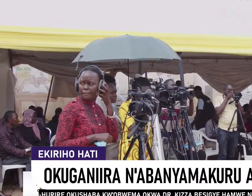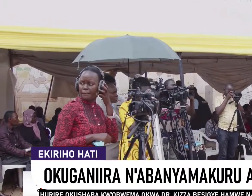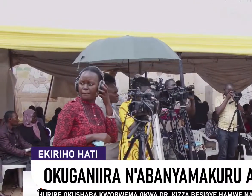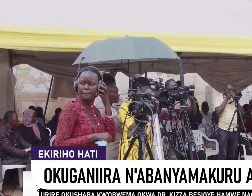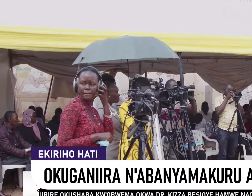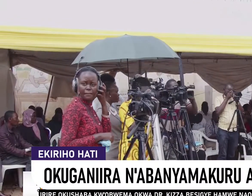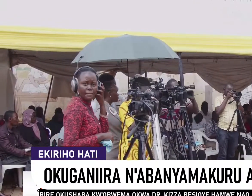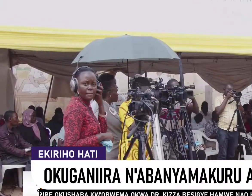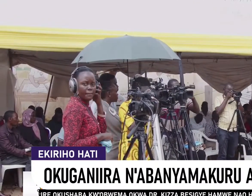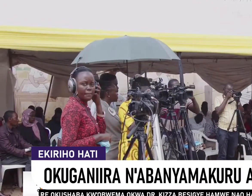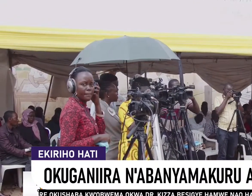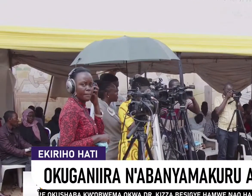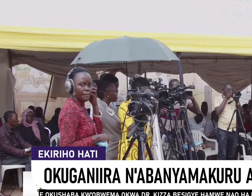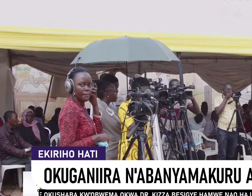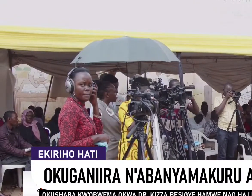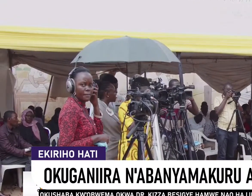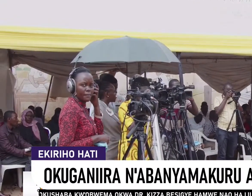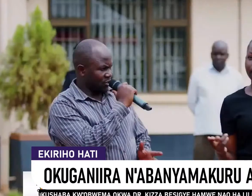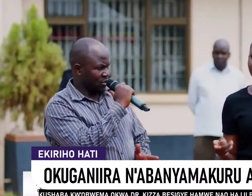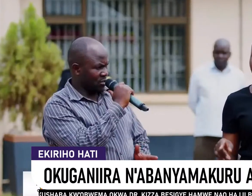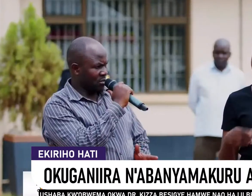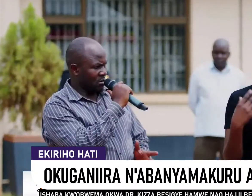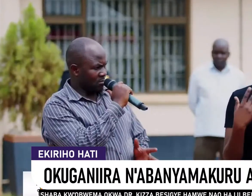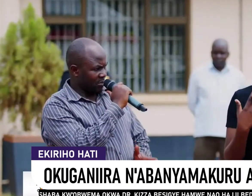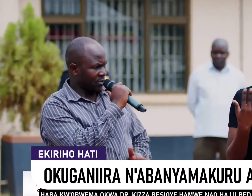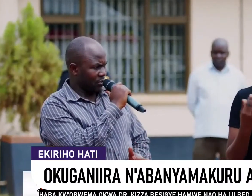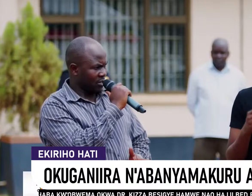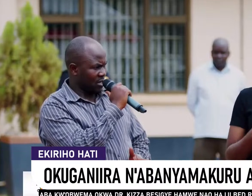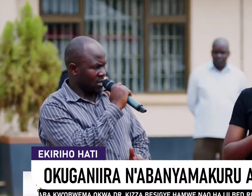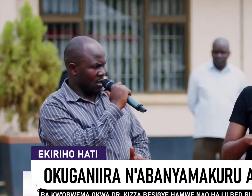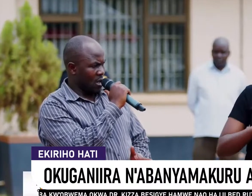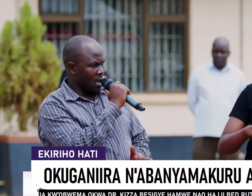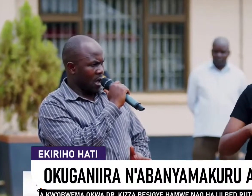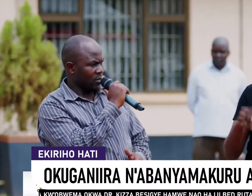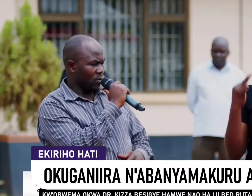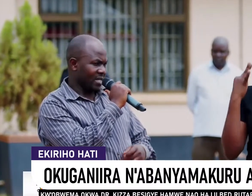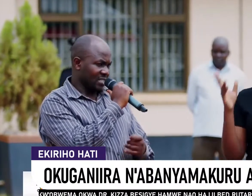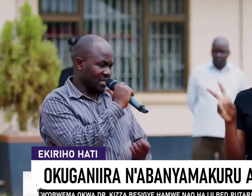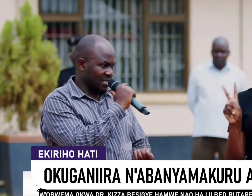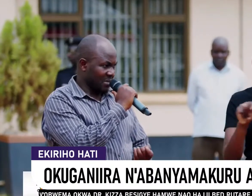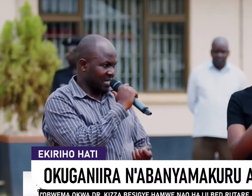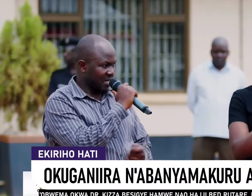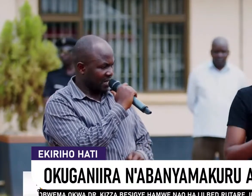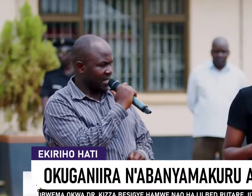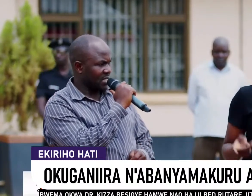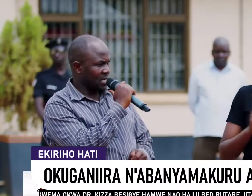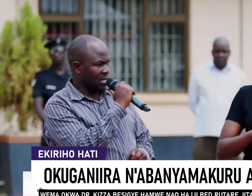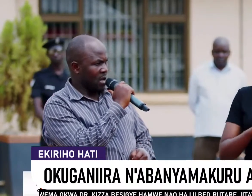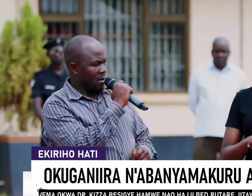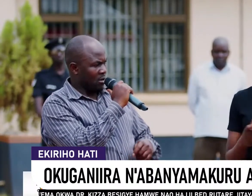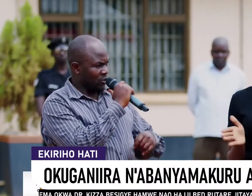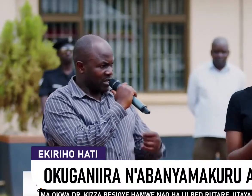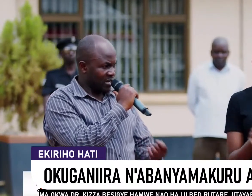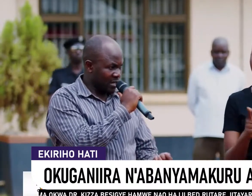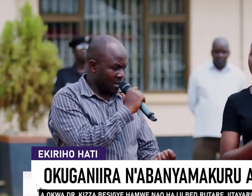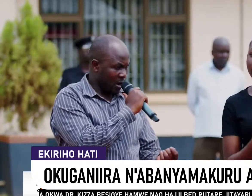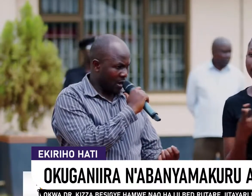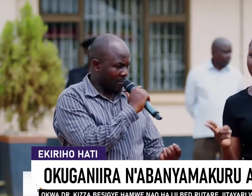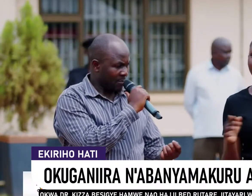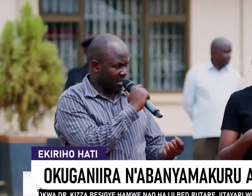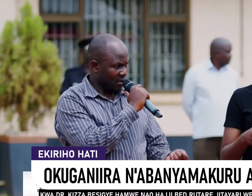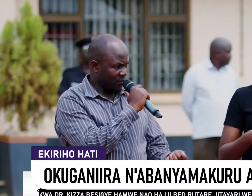price amount for each of the positions during the nomination period, and when is that money needed?